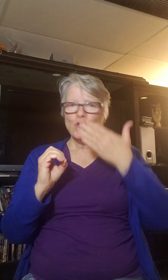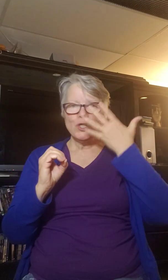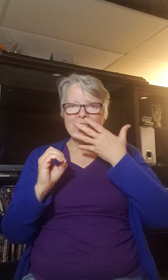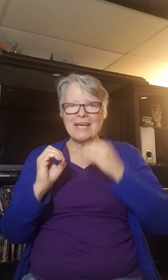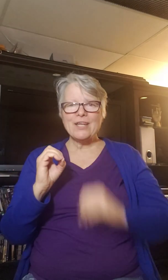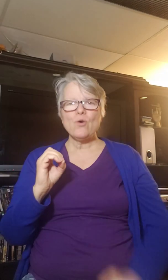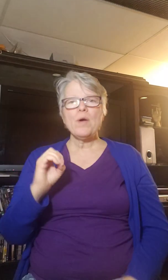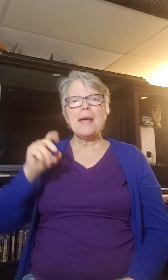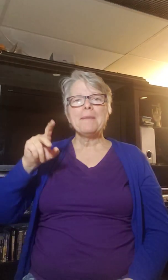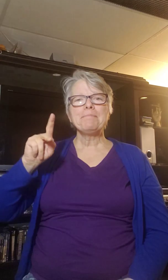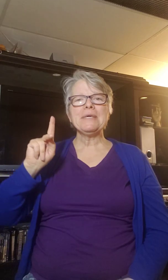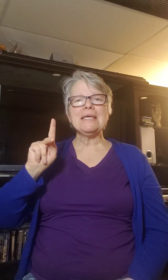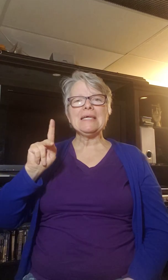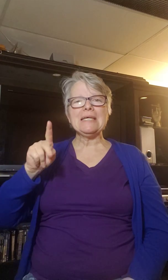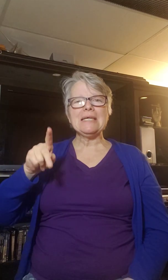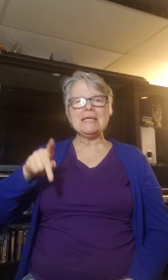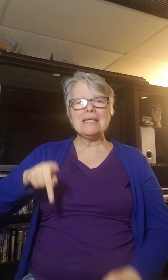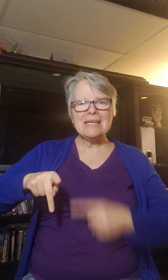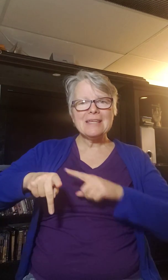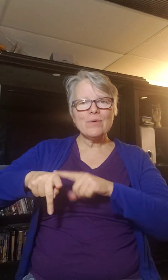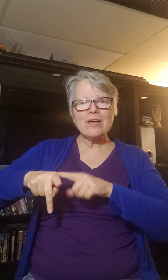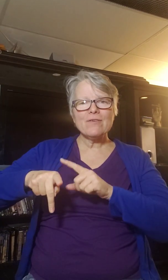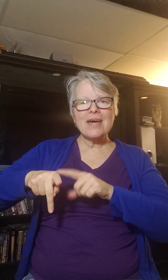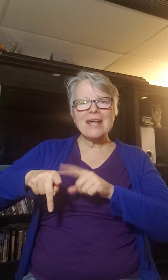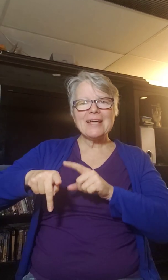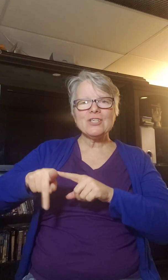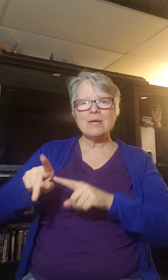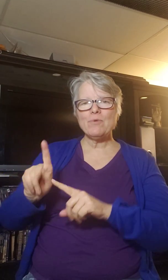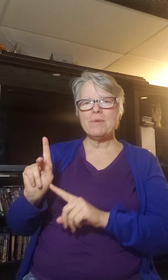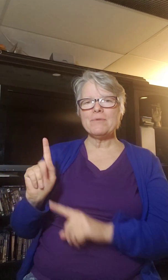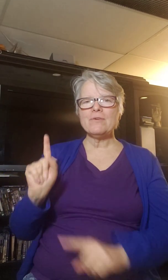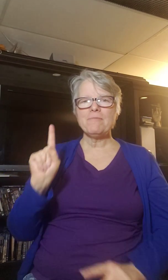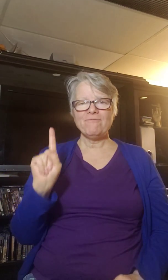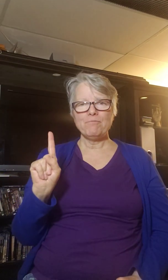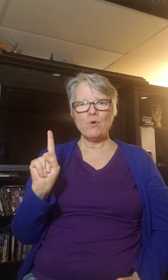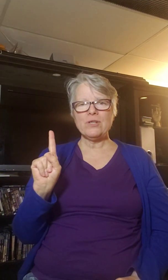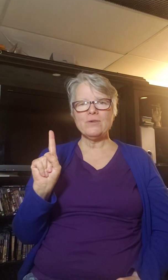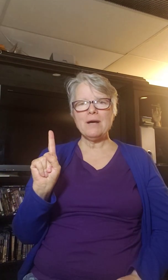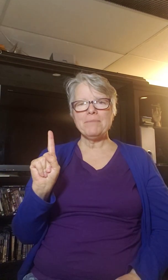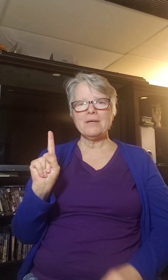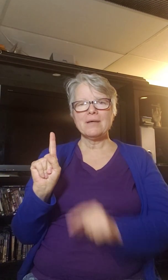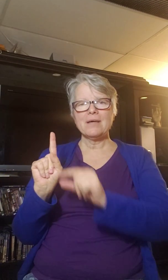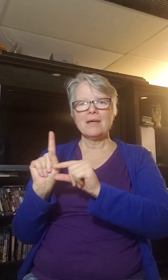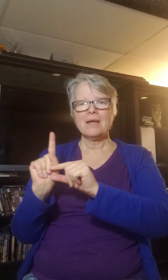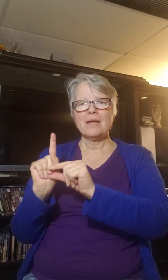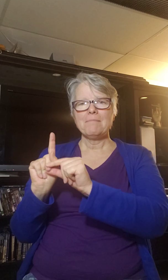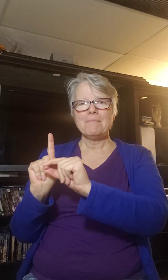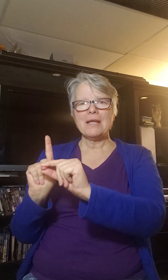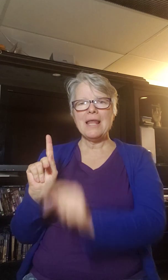Looks like an O. P. There we go. That hand shape, remember? Pointer up, middle